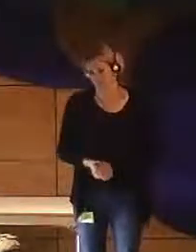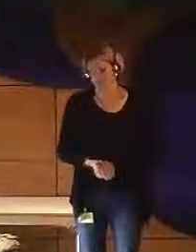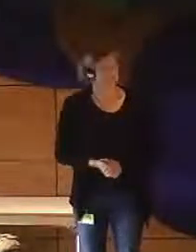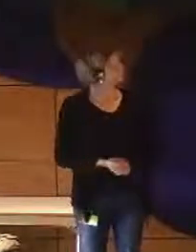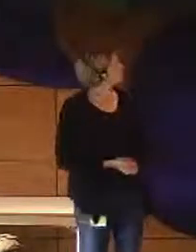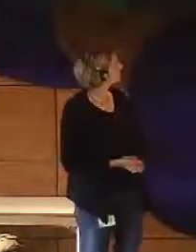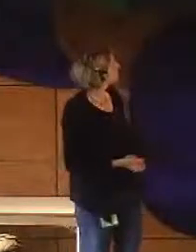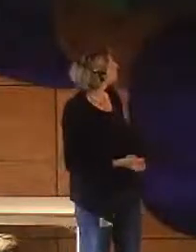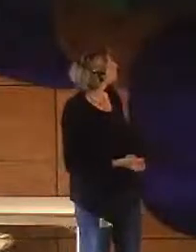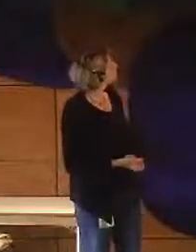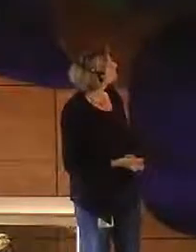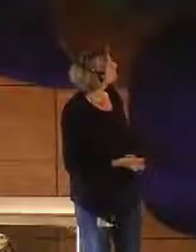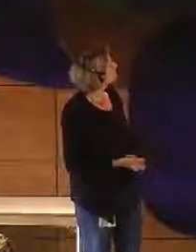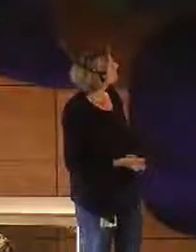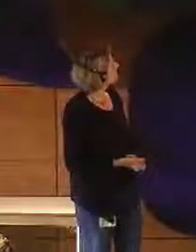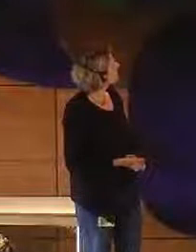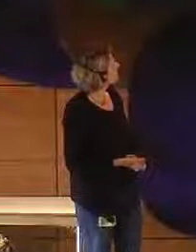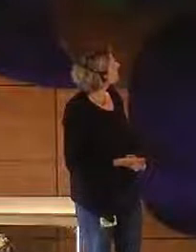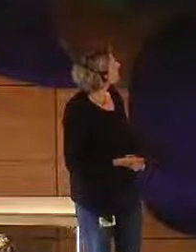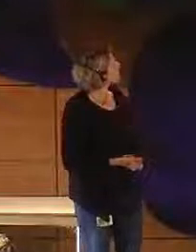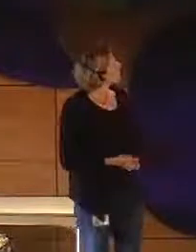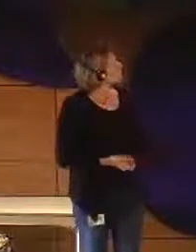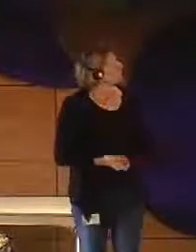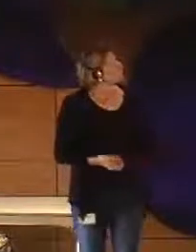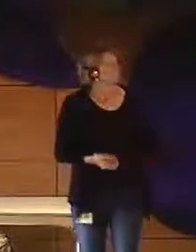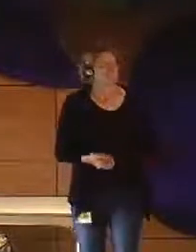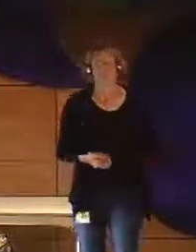We've got about 30 kids who are pubertal.